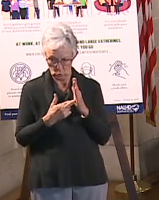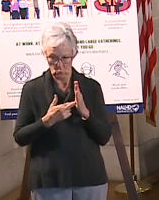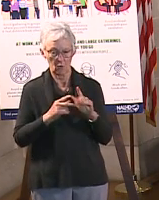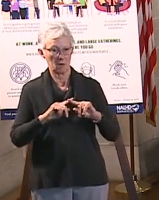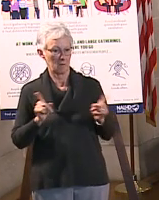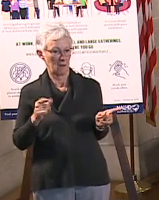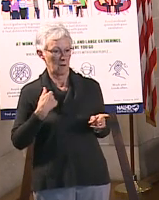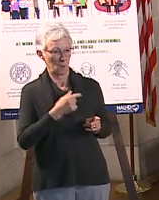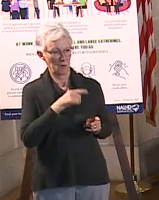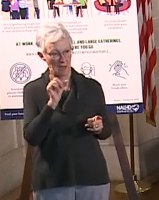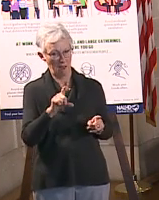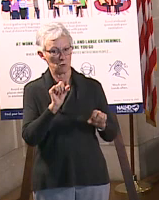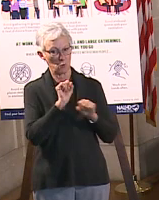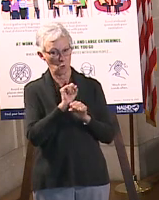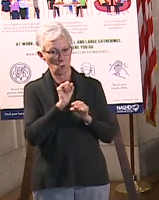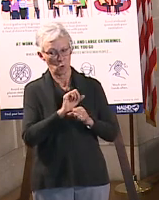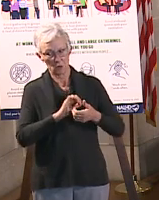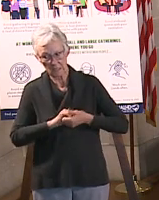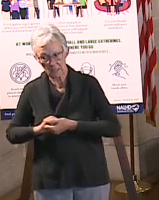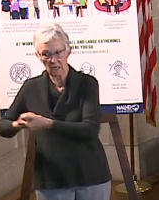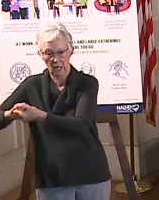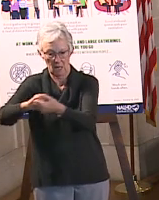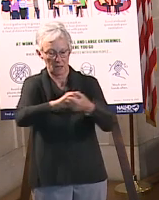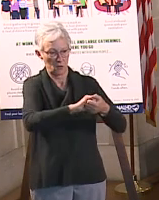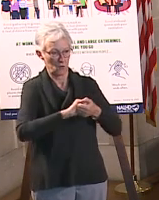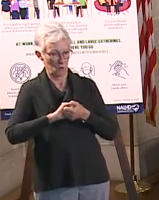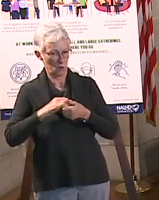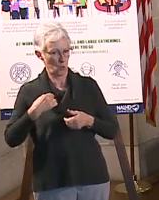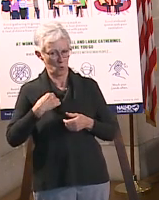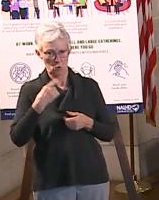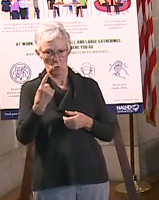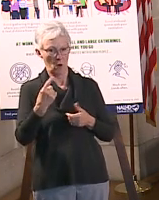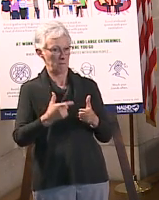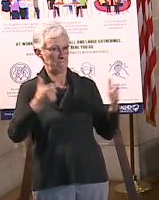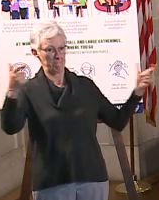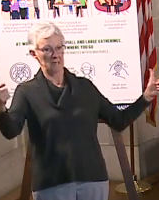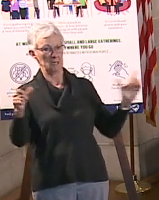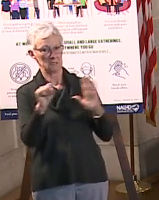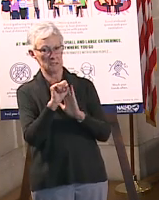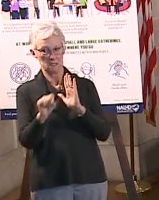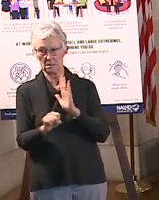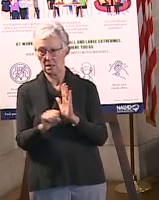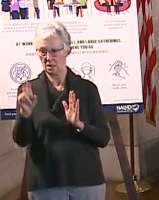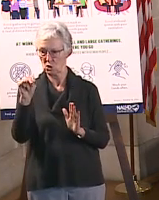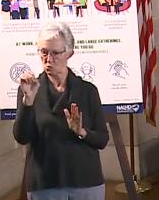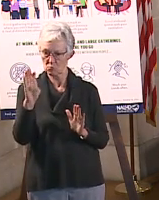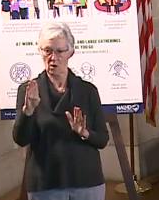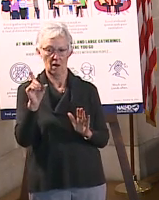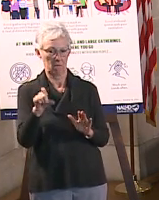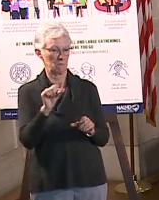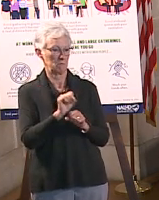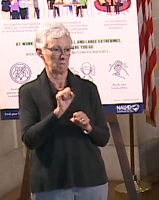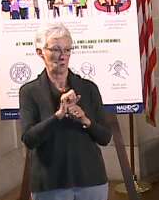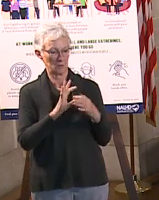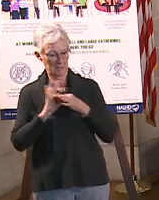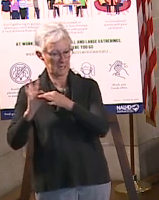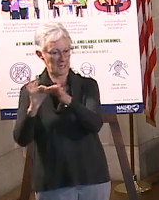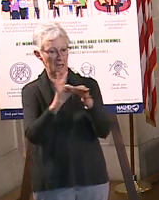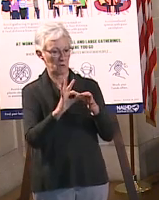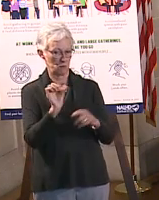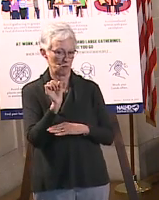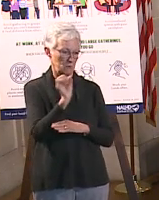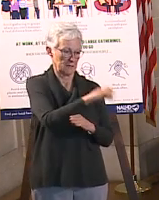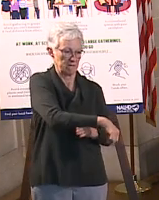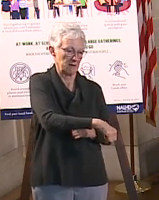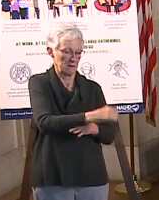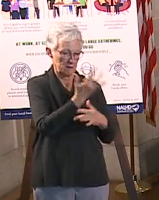together. As the rabbi said, we are one big state, to work together to be able to defeat this virus as we've gotten through the other challenges we've